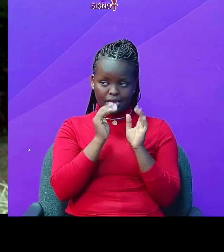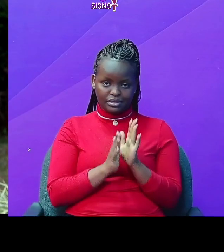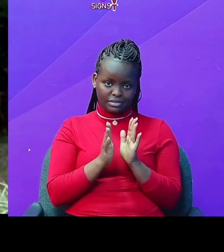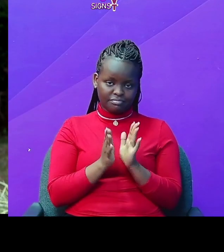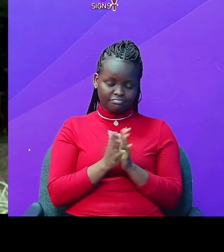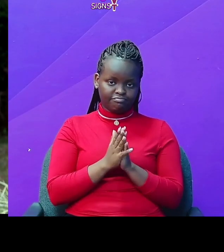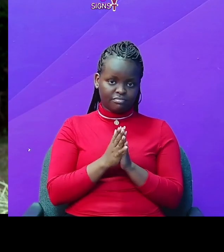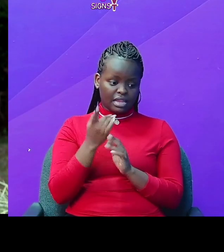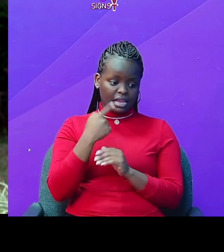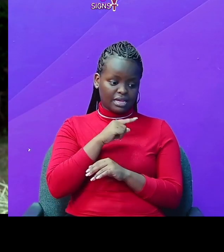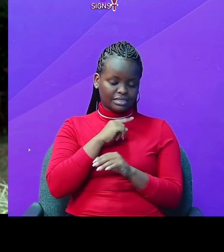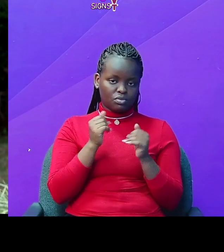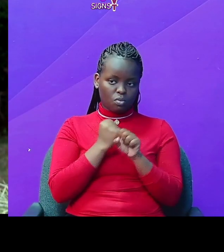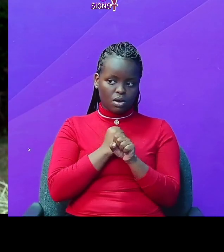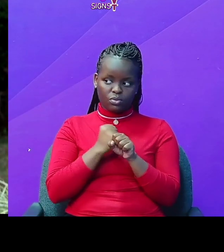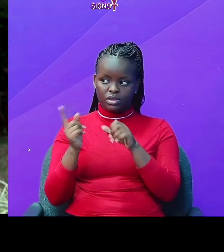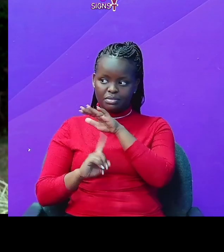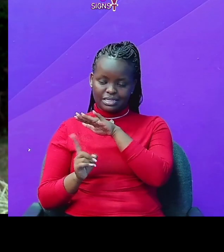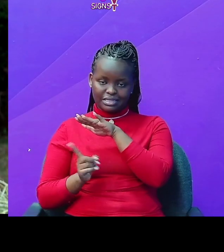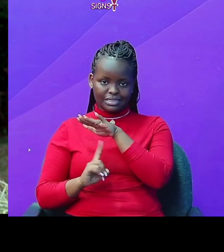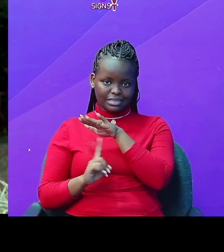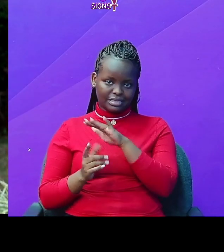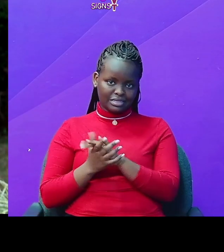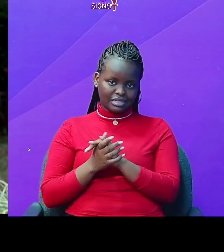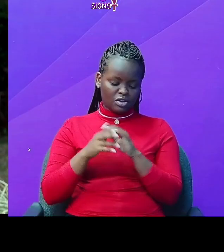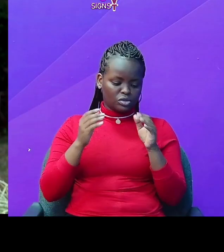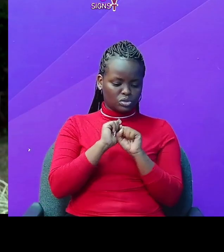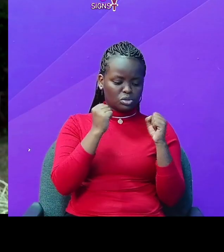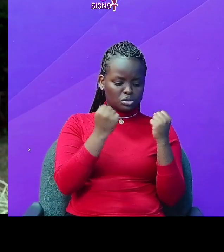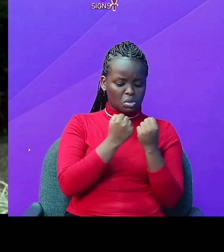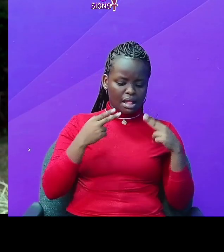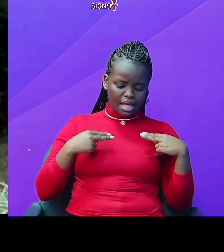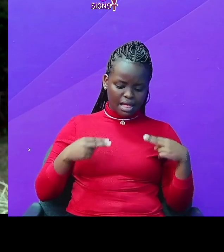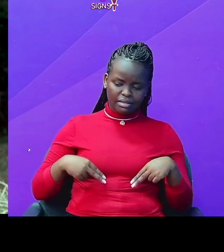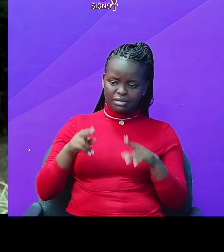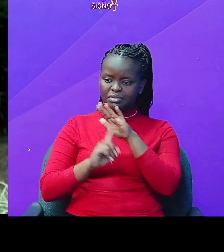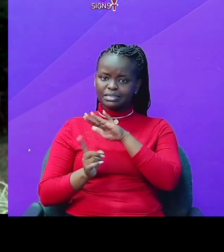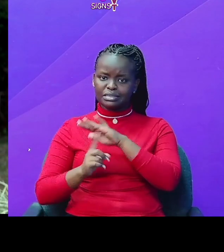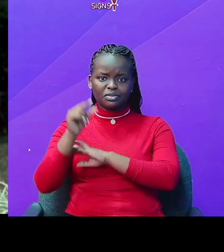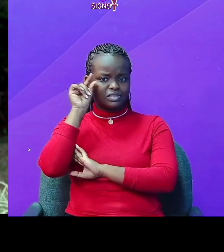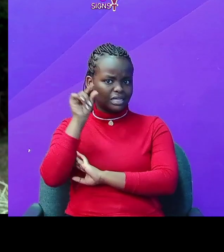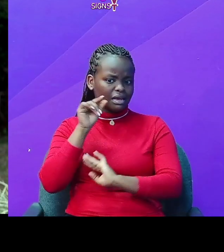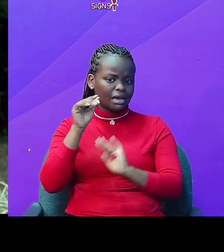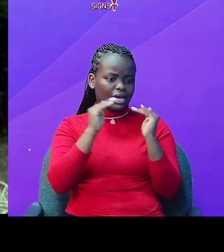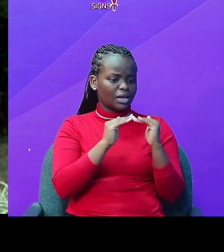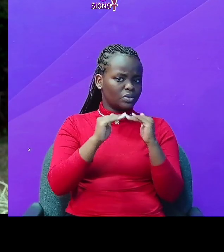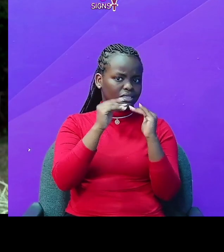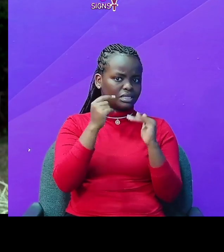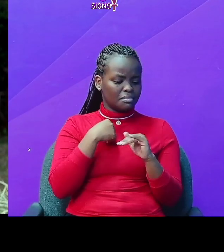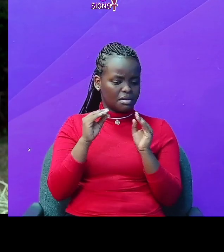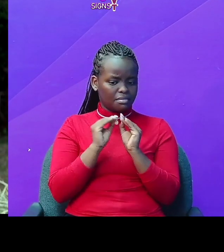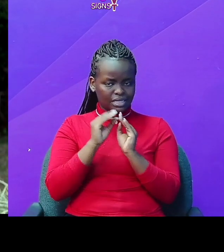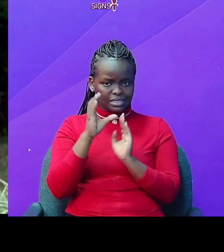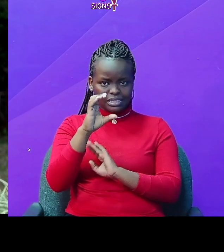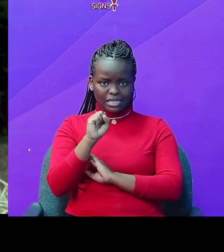the Ministry of Social Affairs, with the Minister of Gender and Equity, and I actually met the